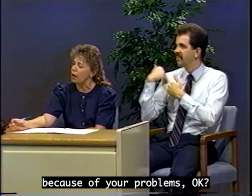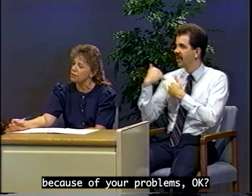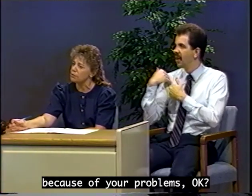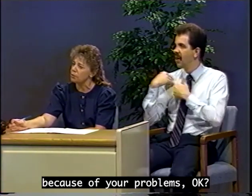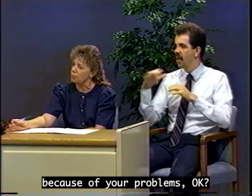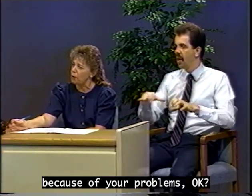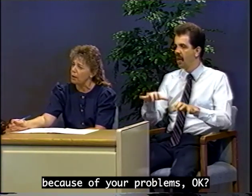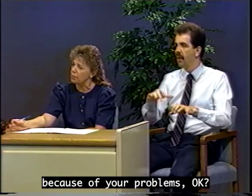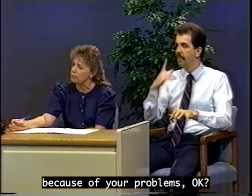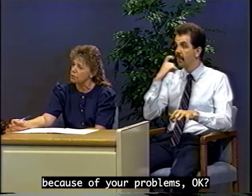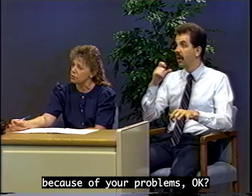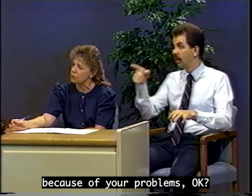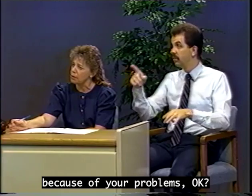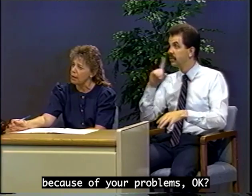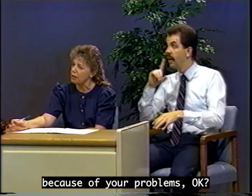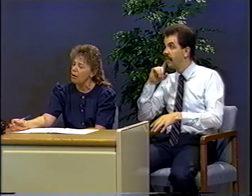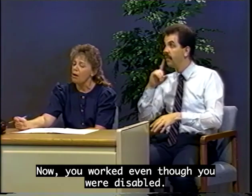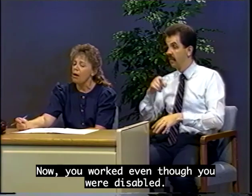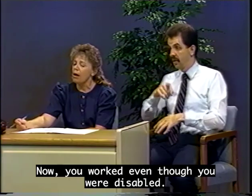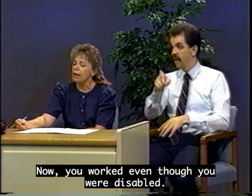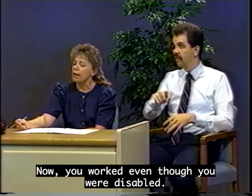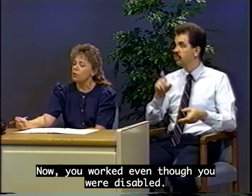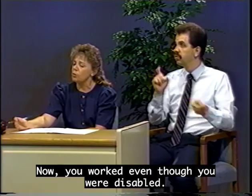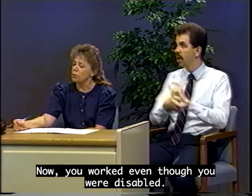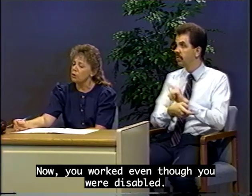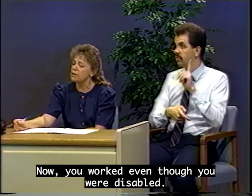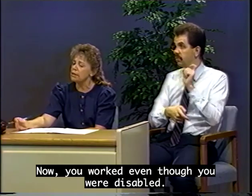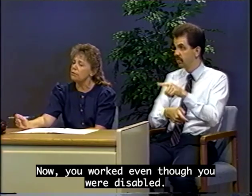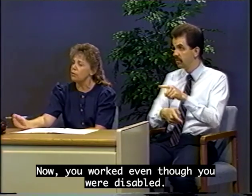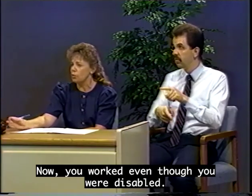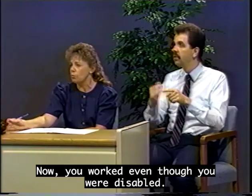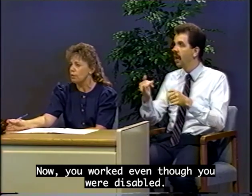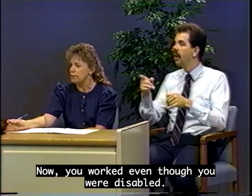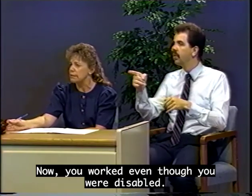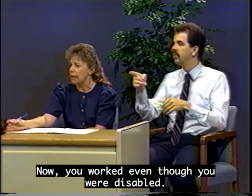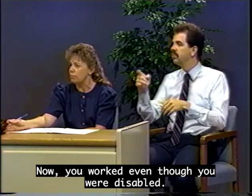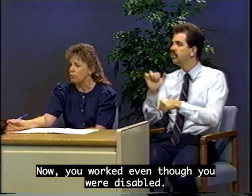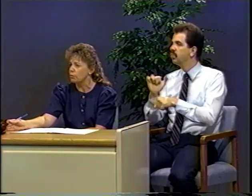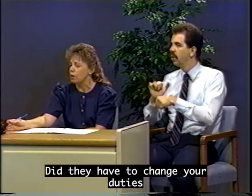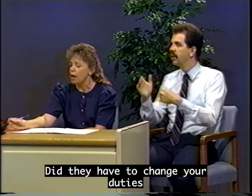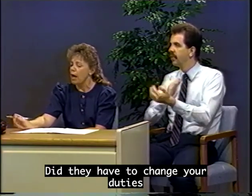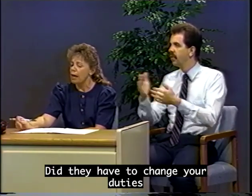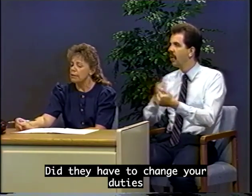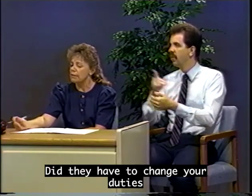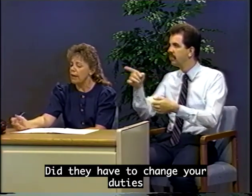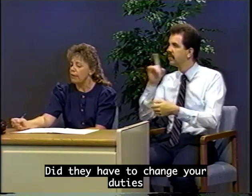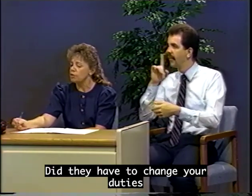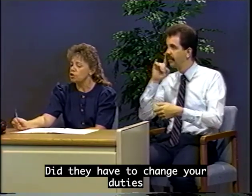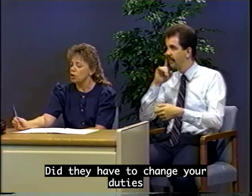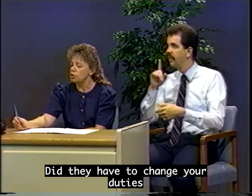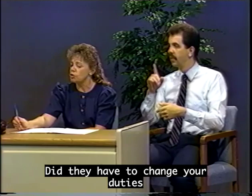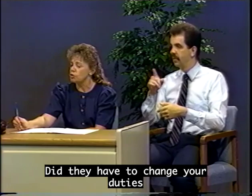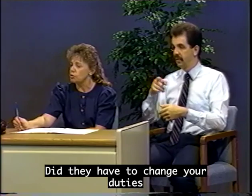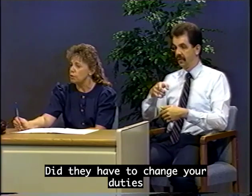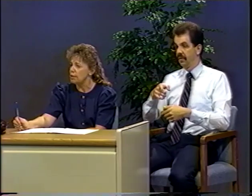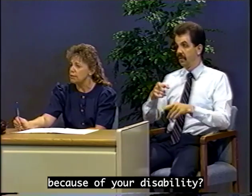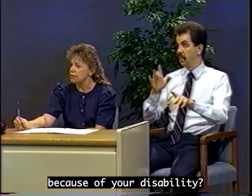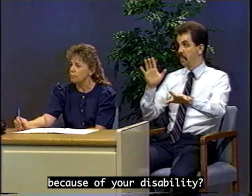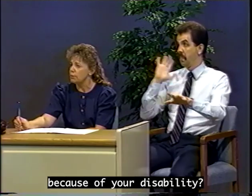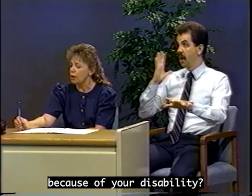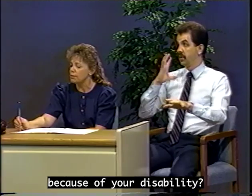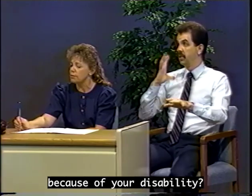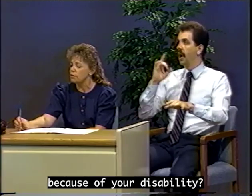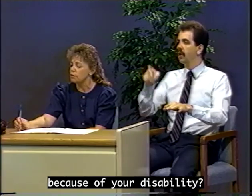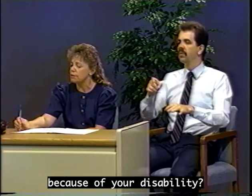job because of your problems. Okay? Now, you worked even though you were disabled. Did they have to change your